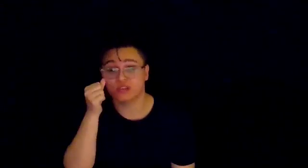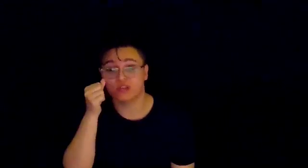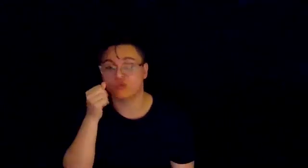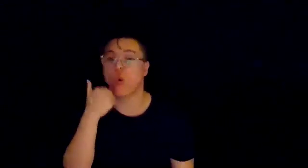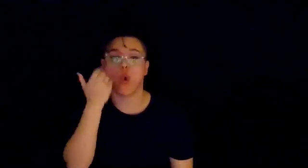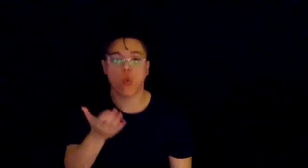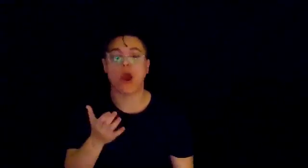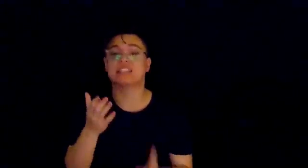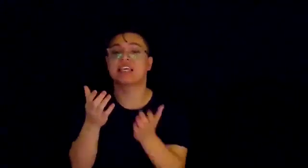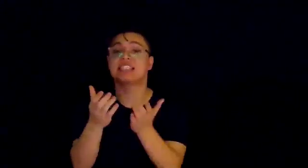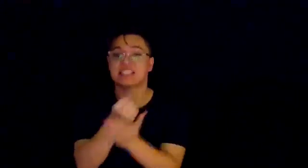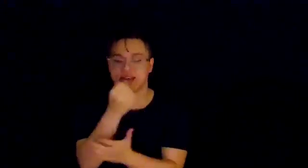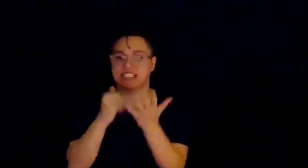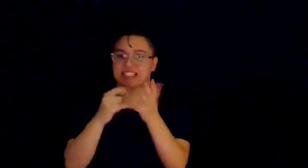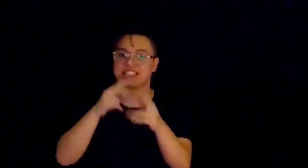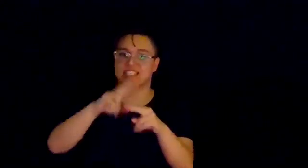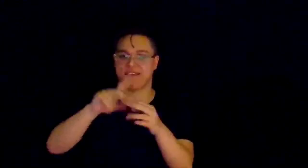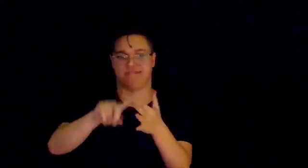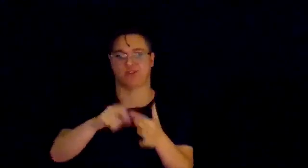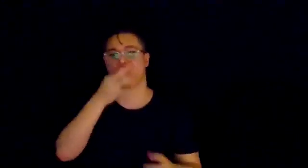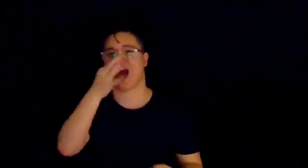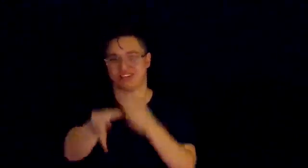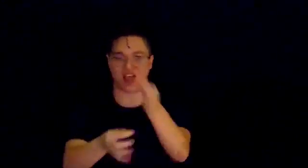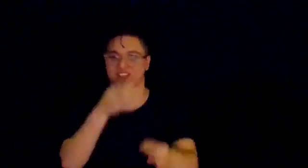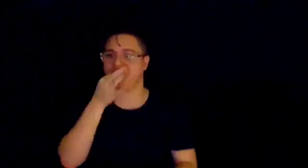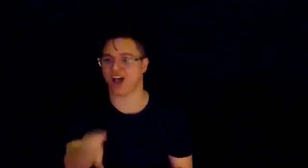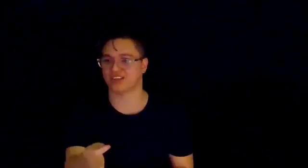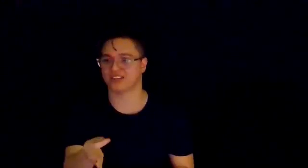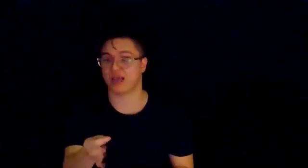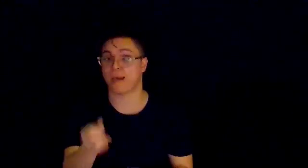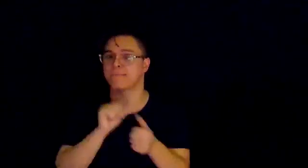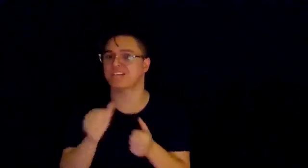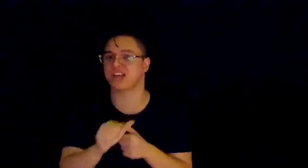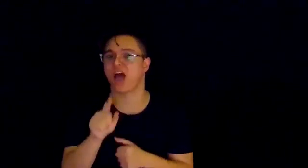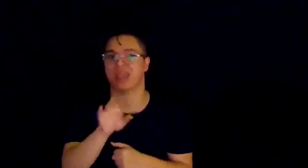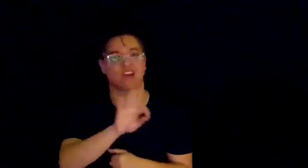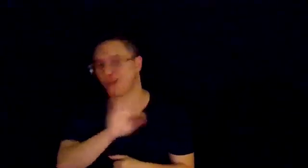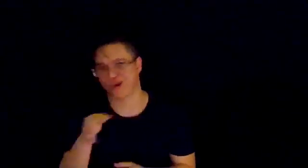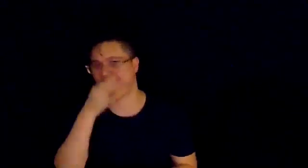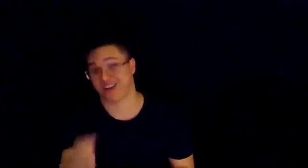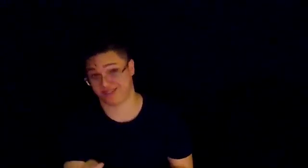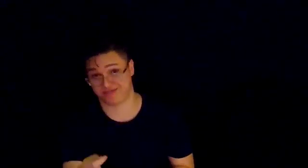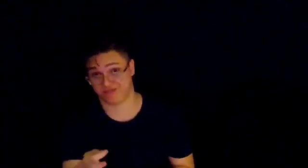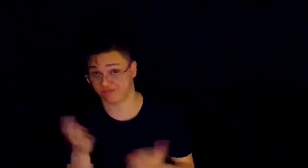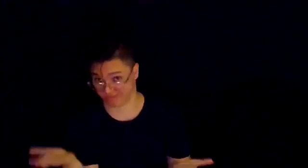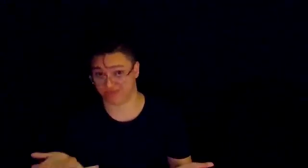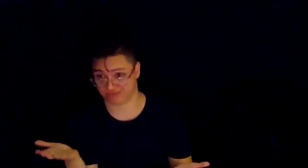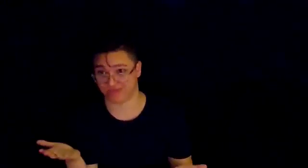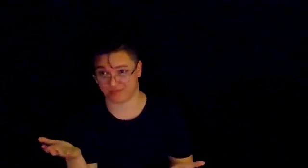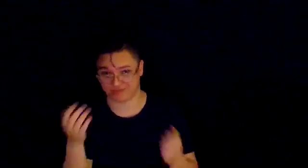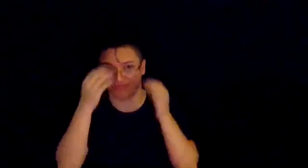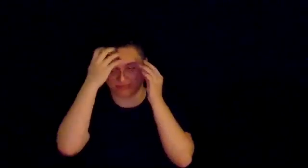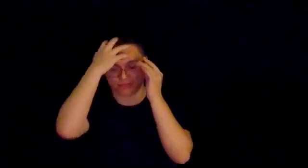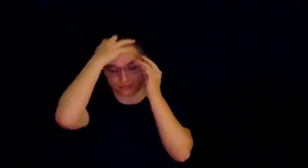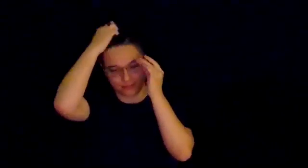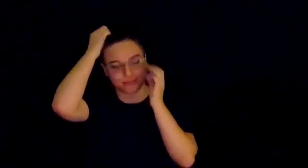needs are. Some people do need help in the shower. Some people, you know, do need additional supports, you know, so